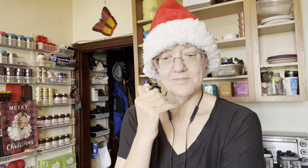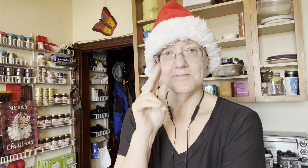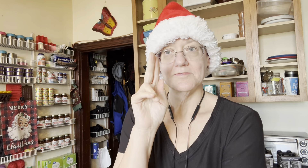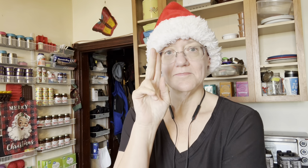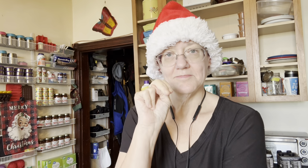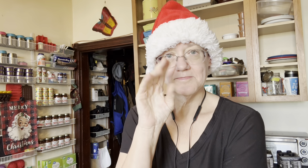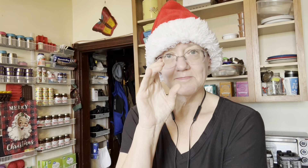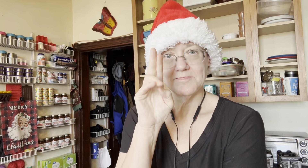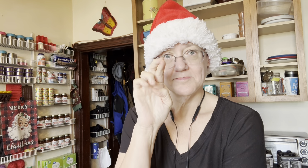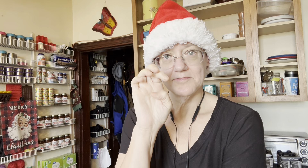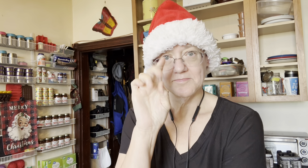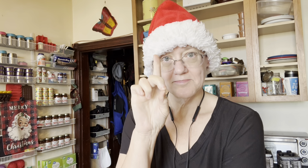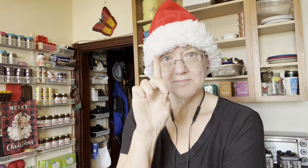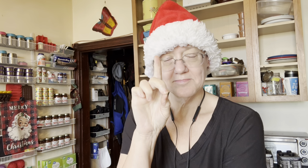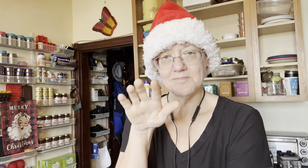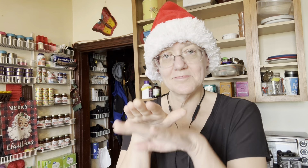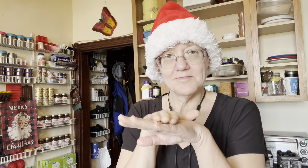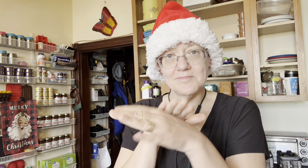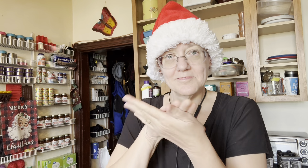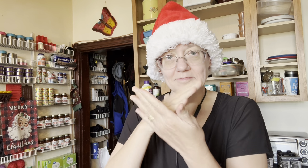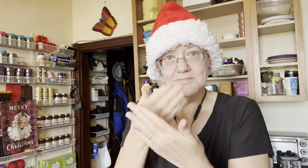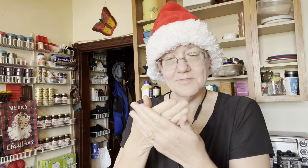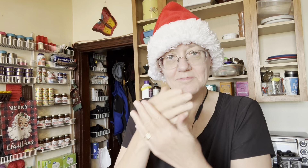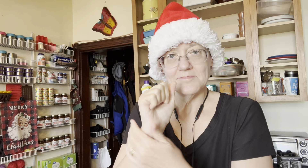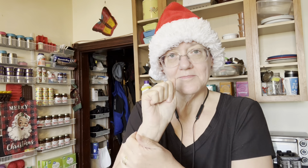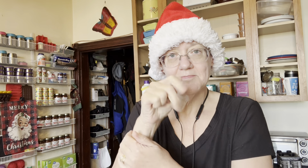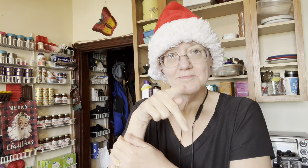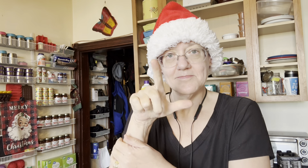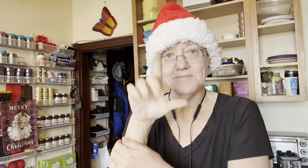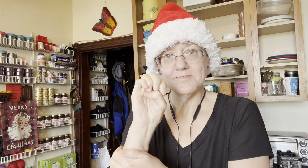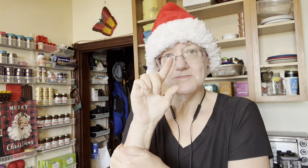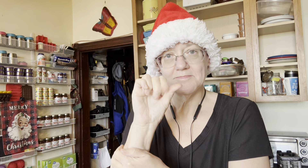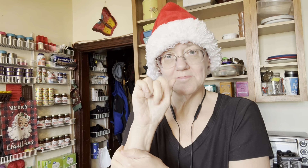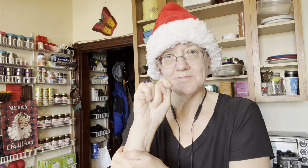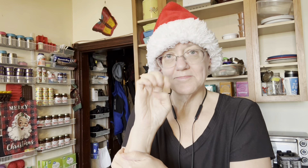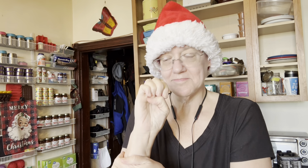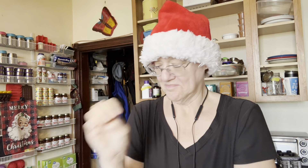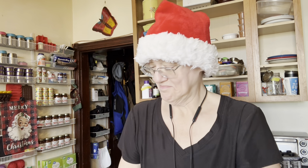sugar, uncured, slow-cooked Applegate ham.